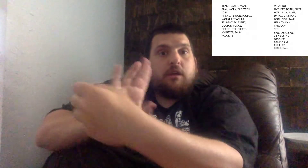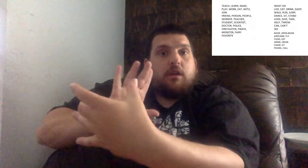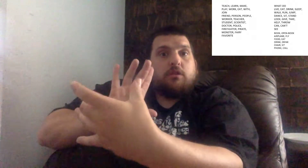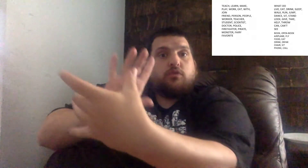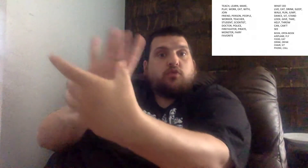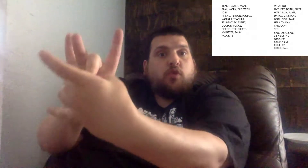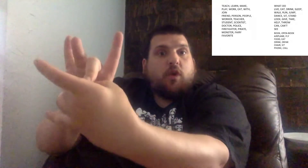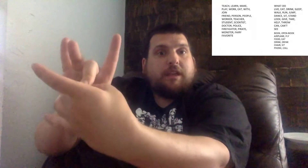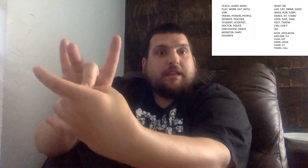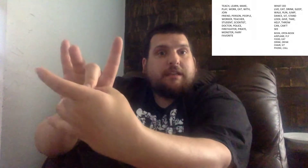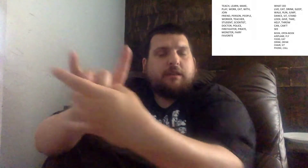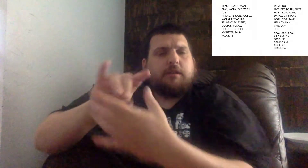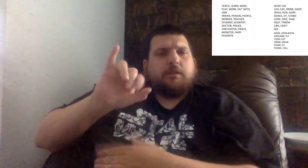join, or join.